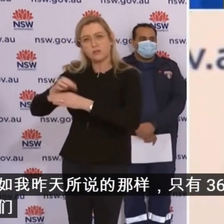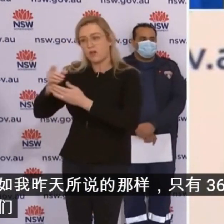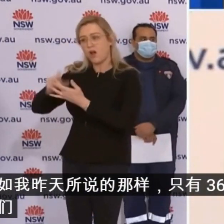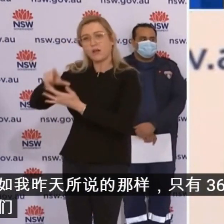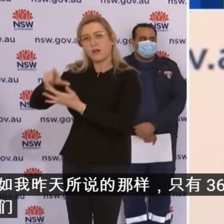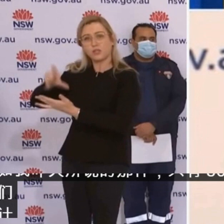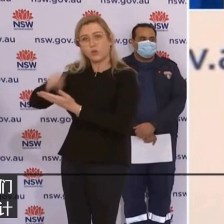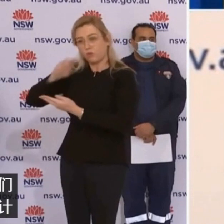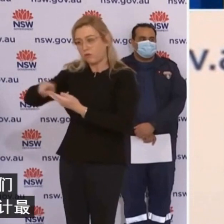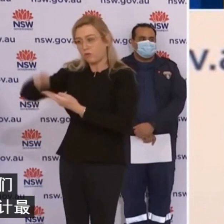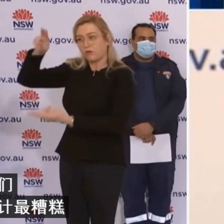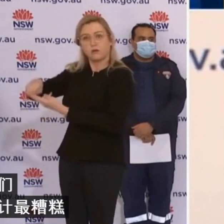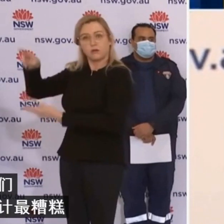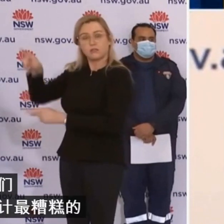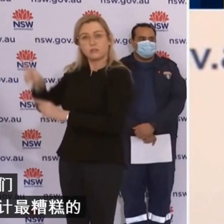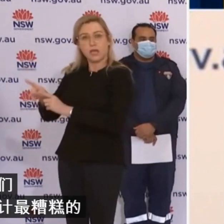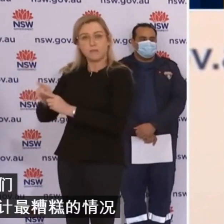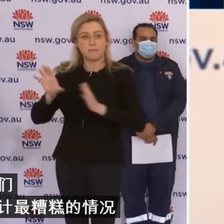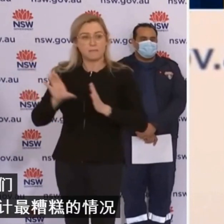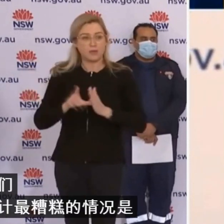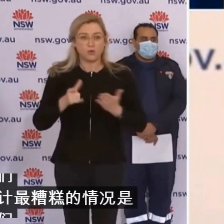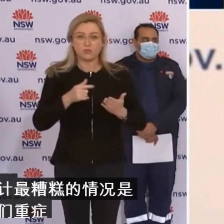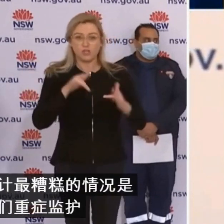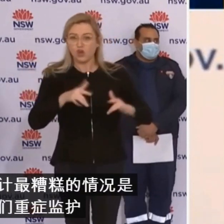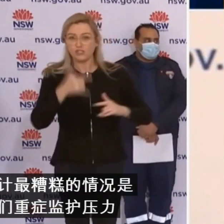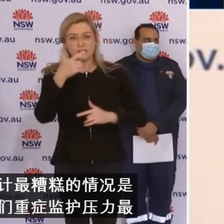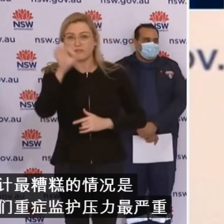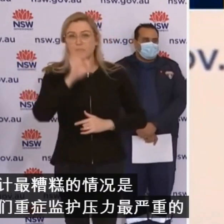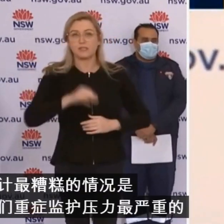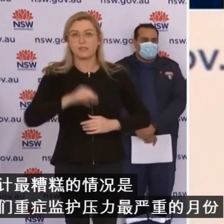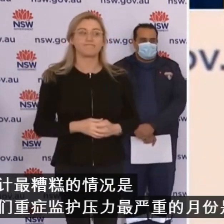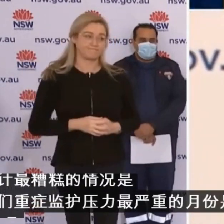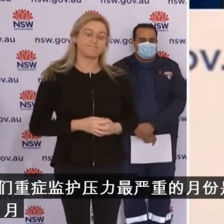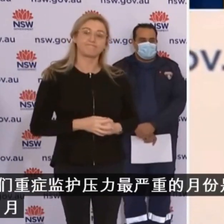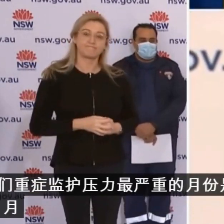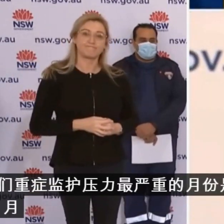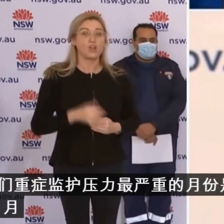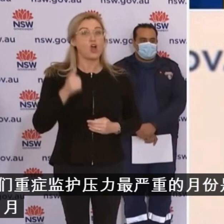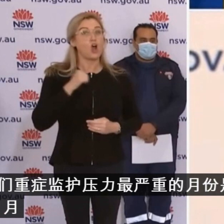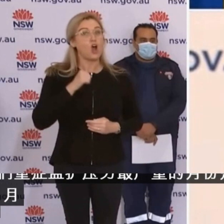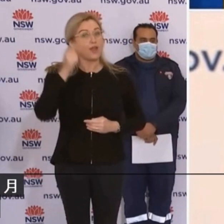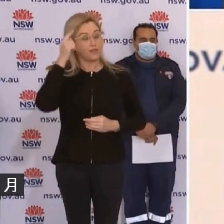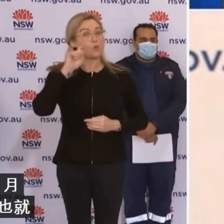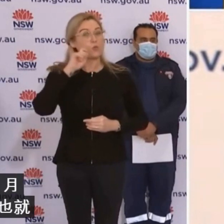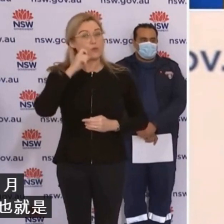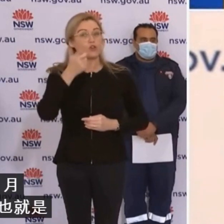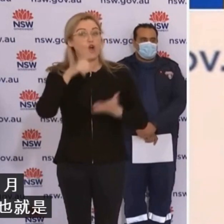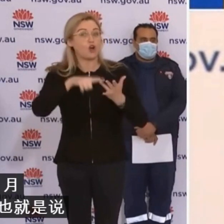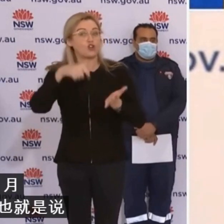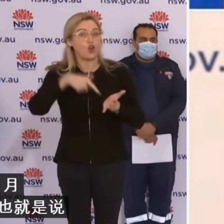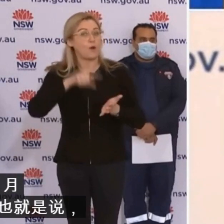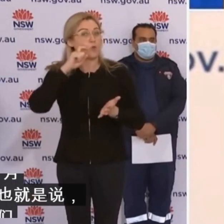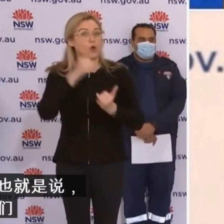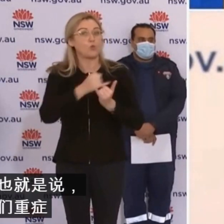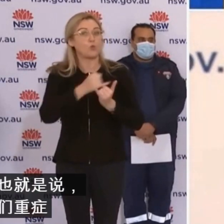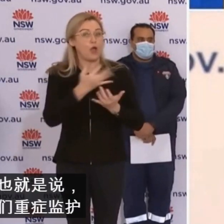anticipate that the worst month, the worst time for our intensive care pressure will be in October. How many cases? And